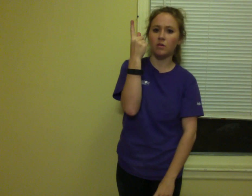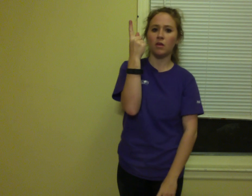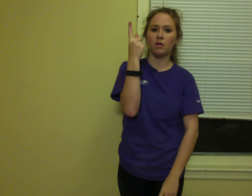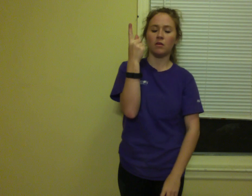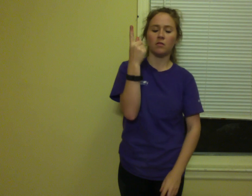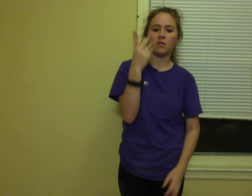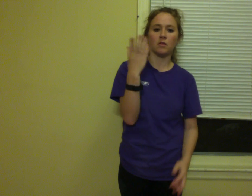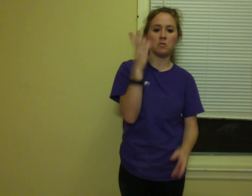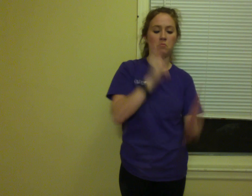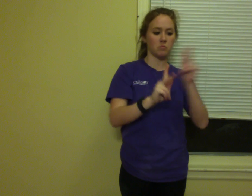and opinions.